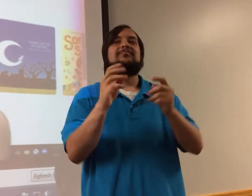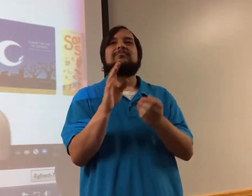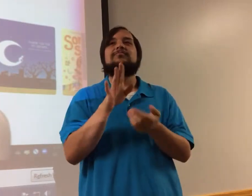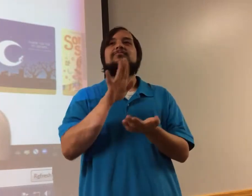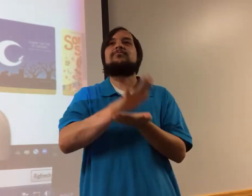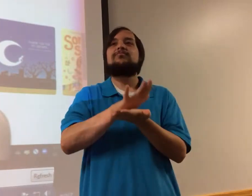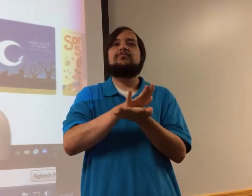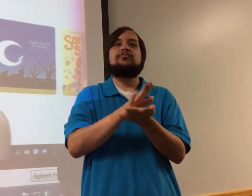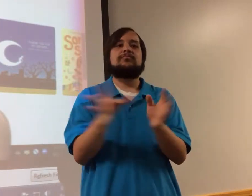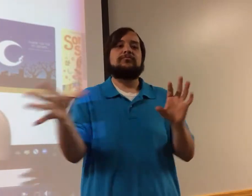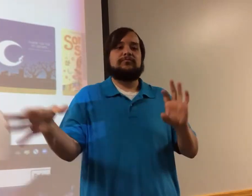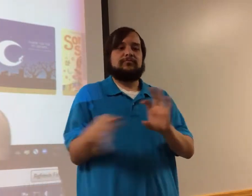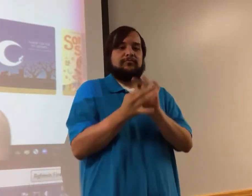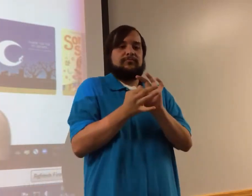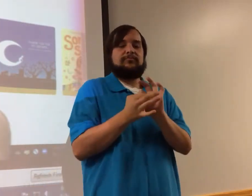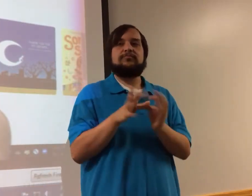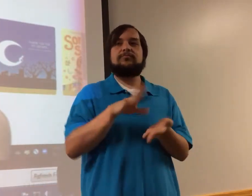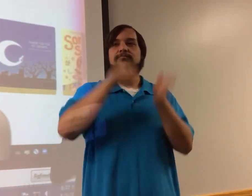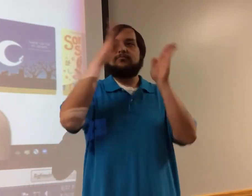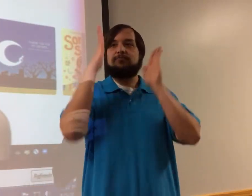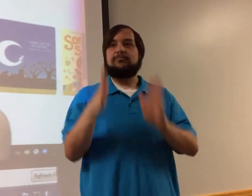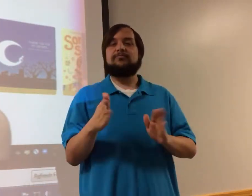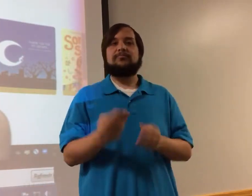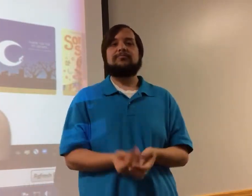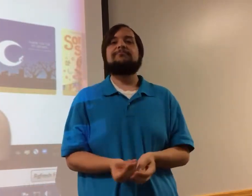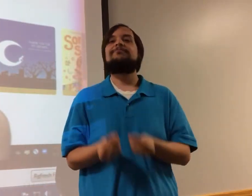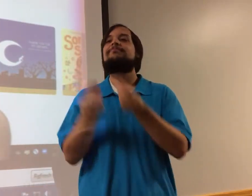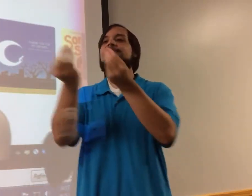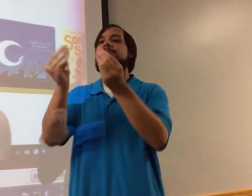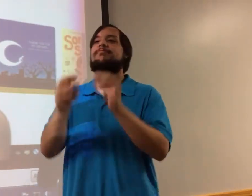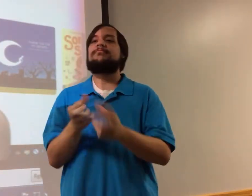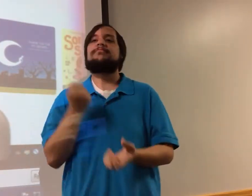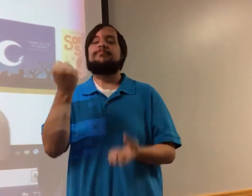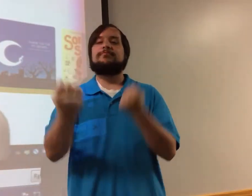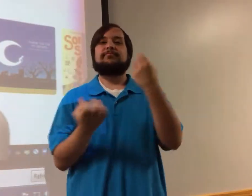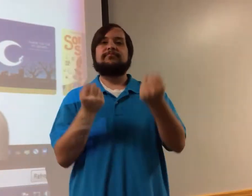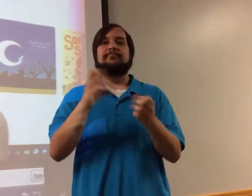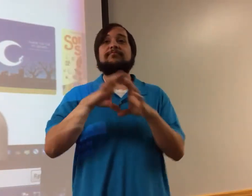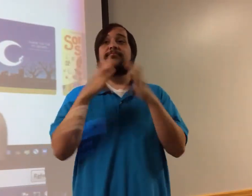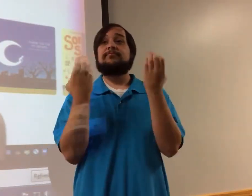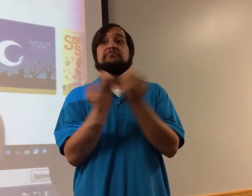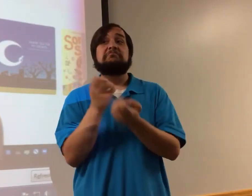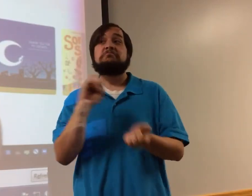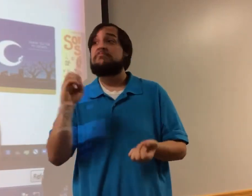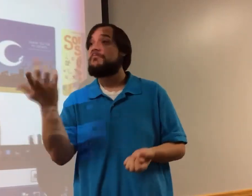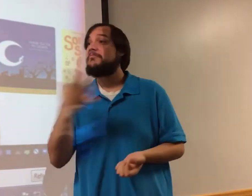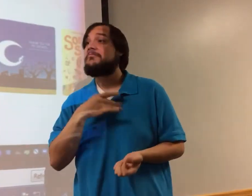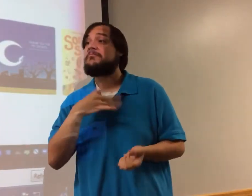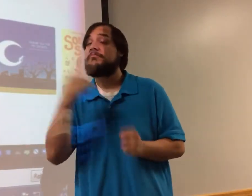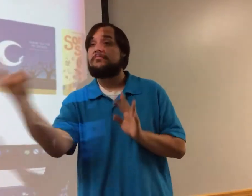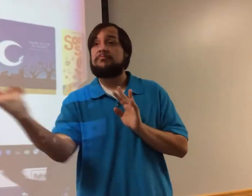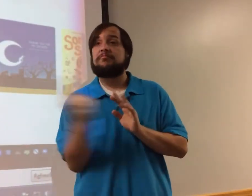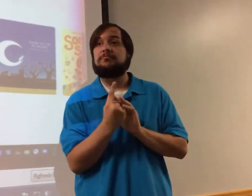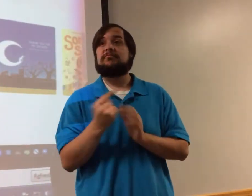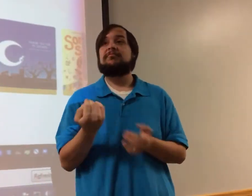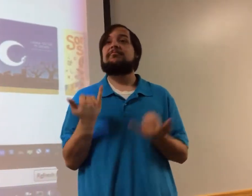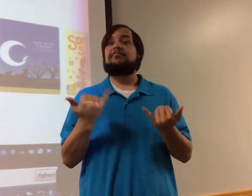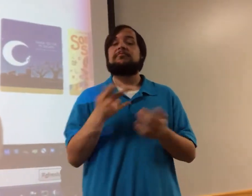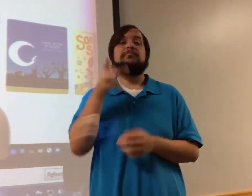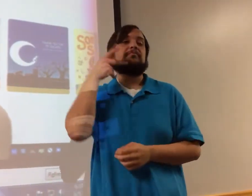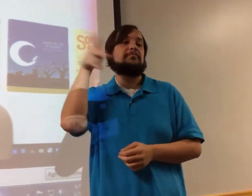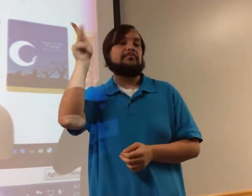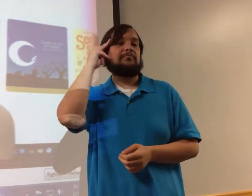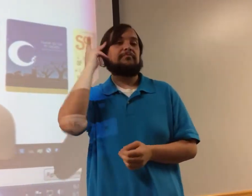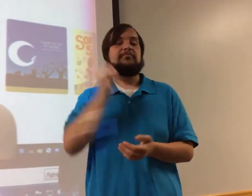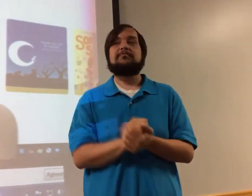students are. And we offer a sign class for anyone that would like to come. And of course, to the parents,